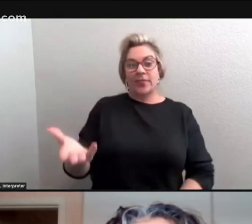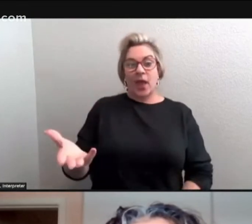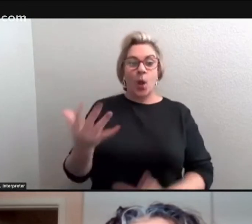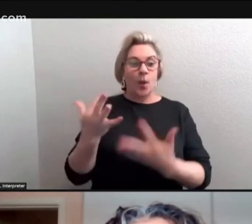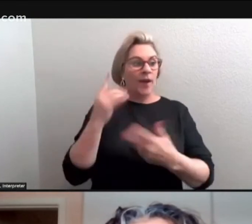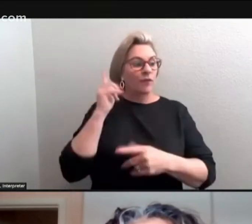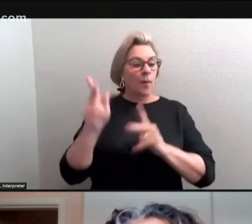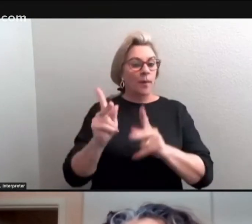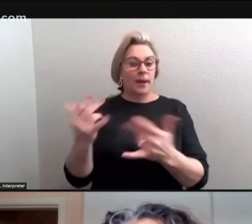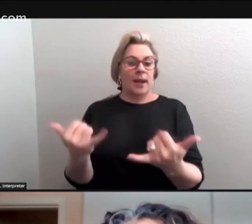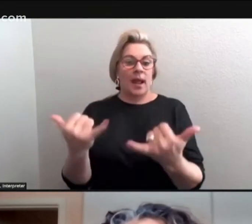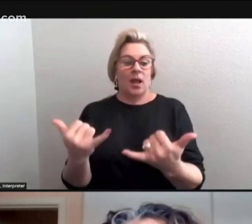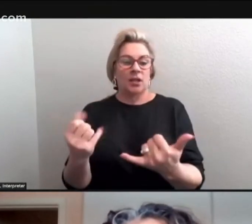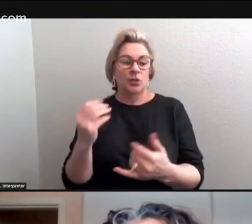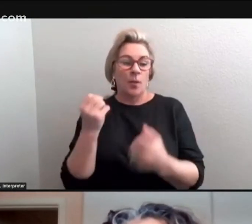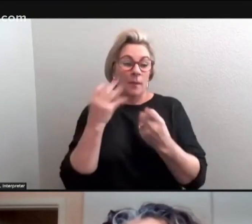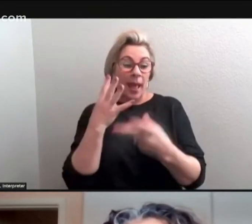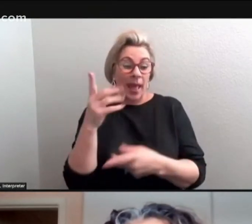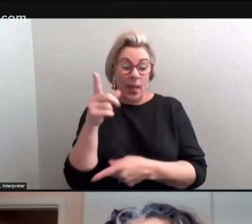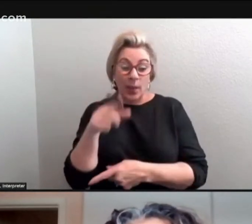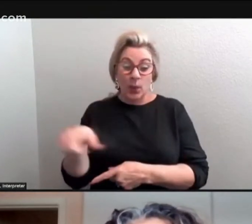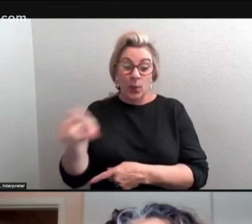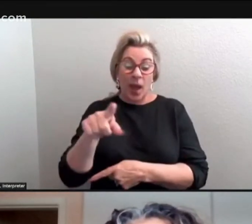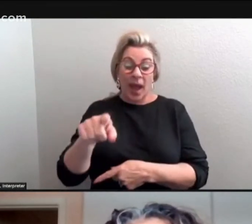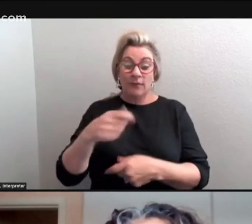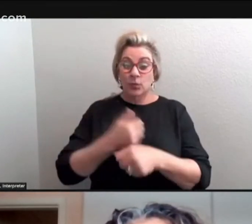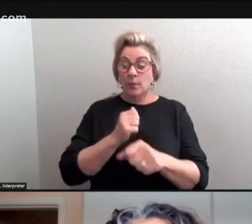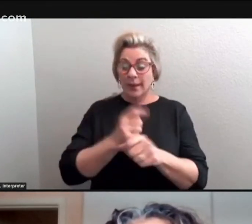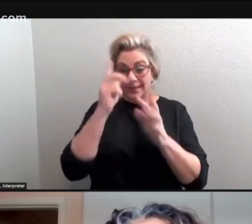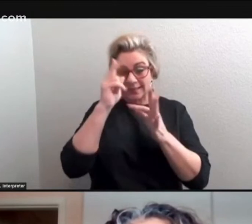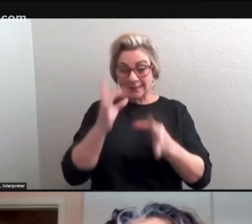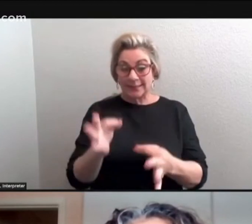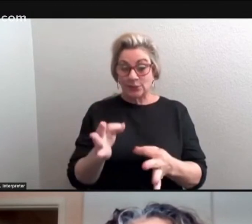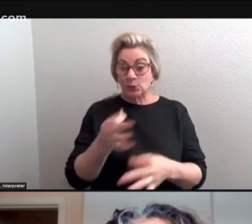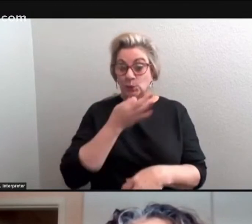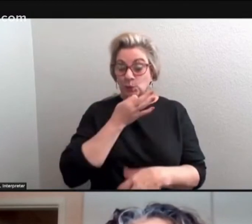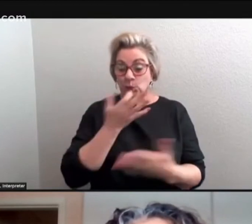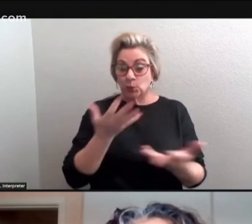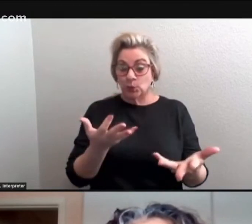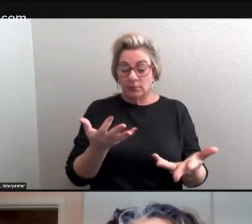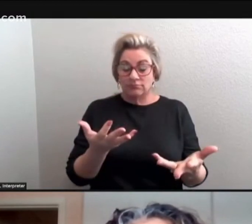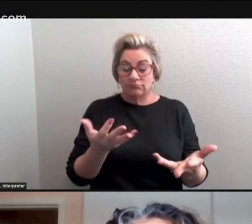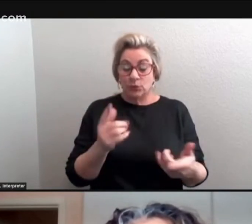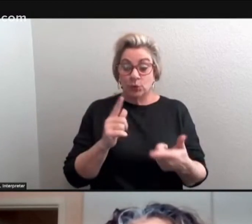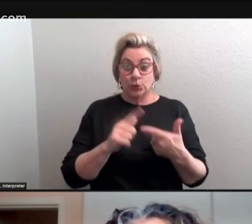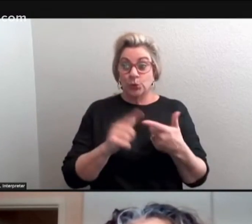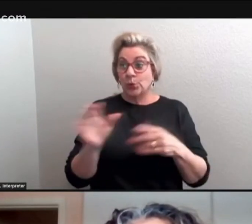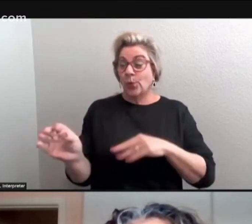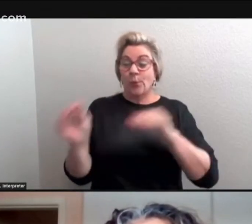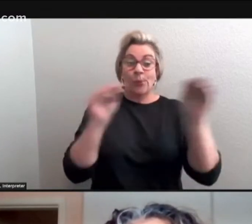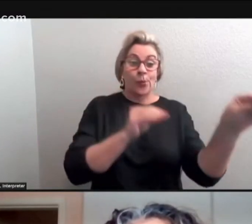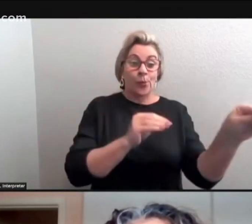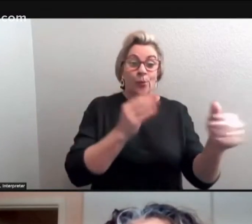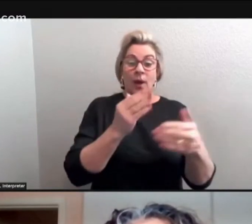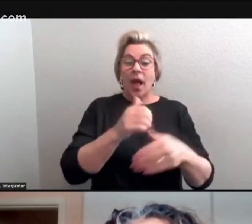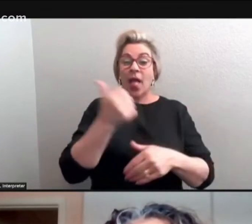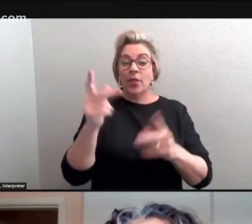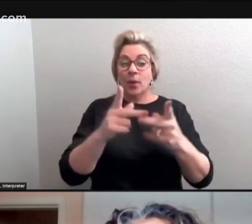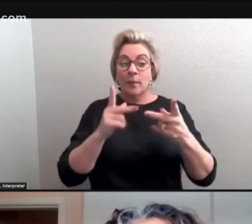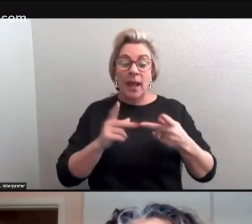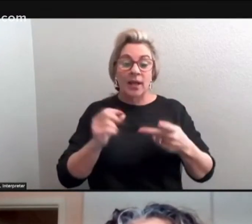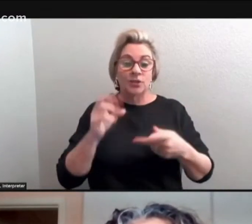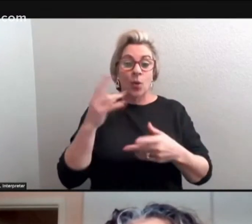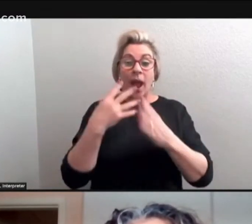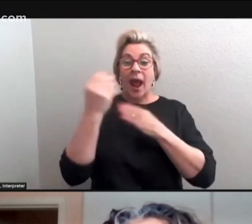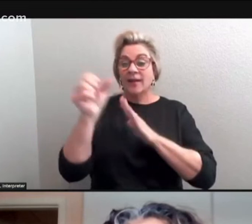for these folks now. So for a lot of these people, they're going to have to make that call soon, if they haven't already, to move on somewhere else in Colorado or the county or out